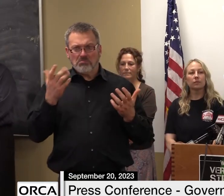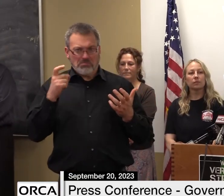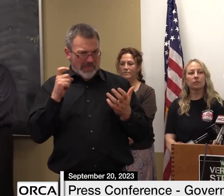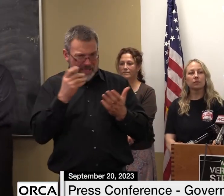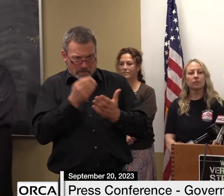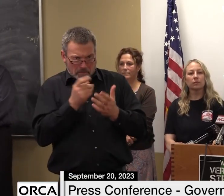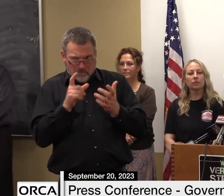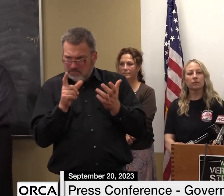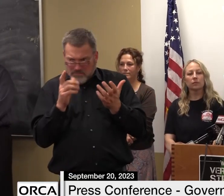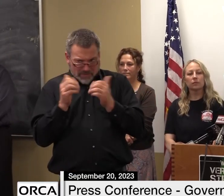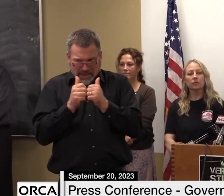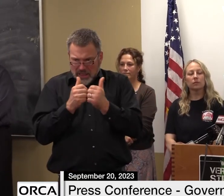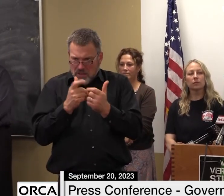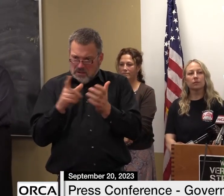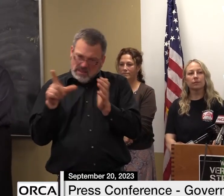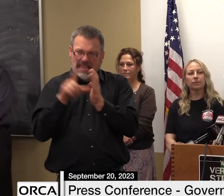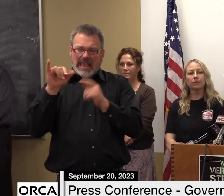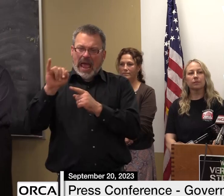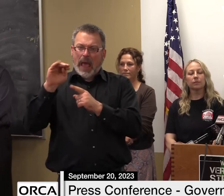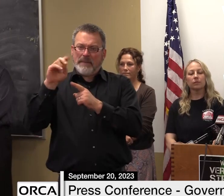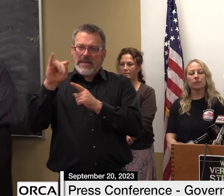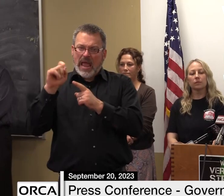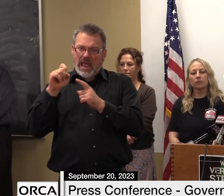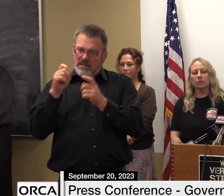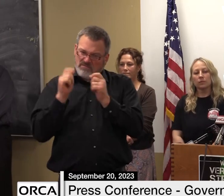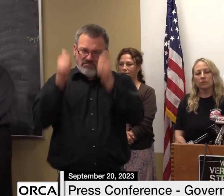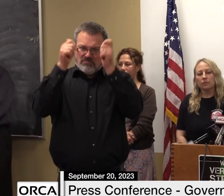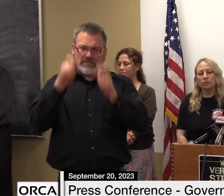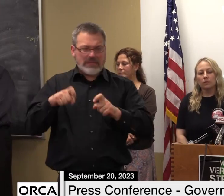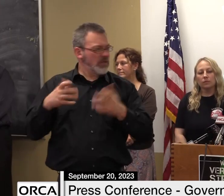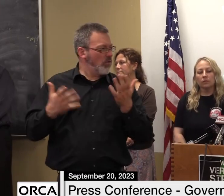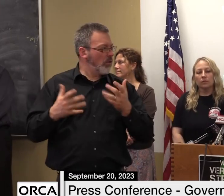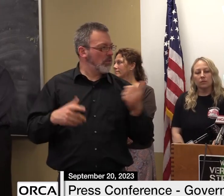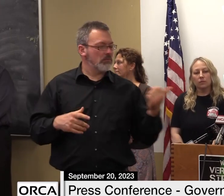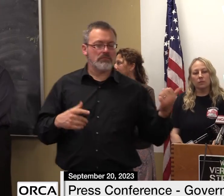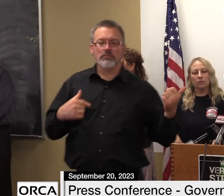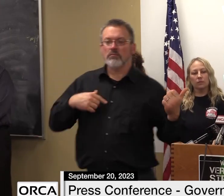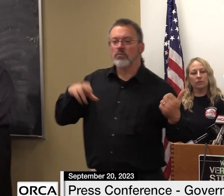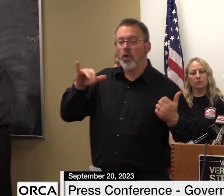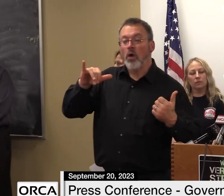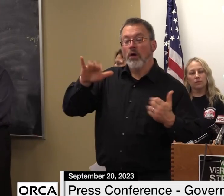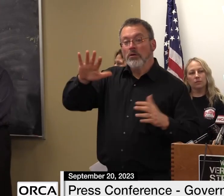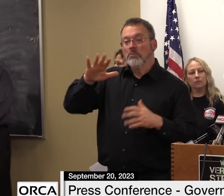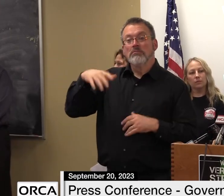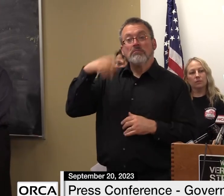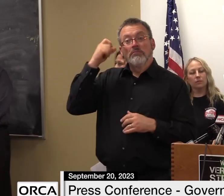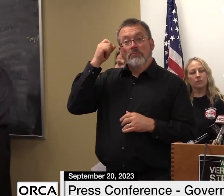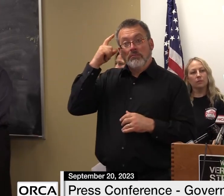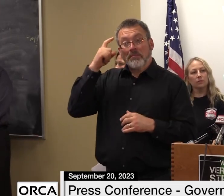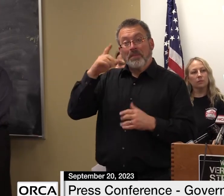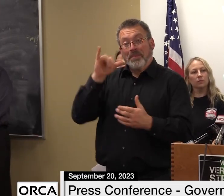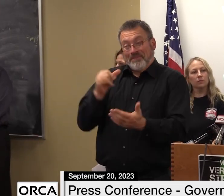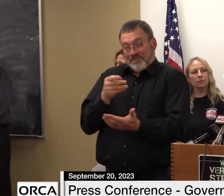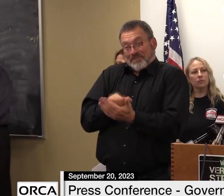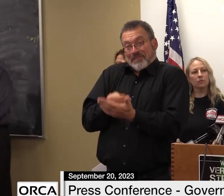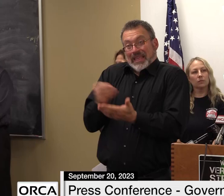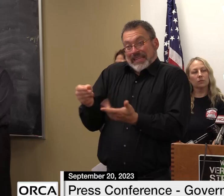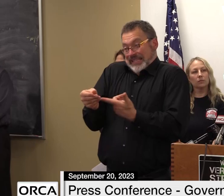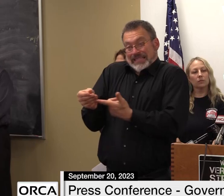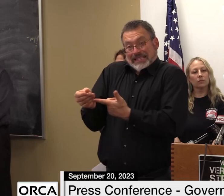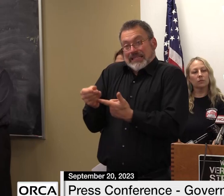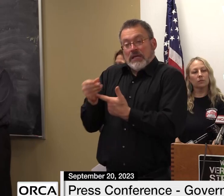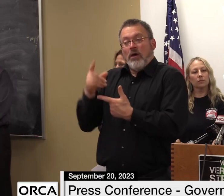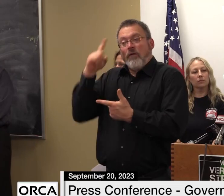in place right now. And so as we stand right now, funding for public assistance